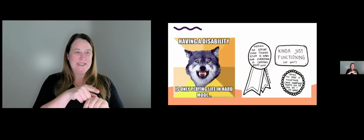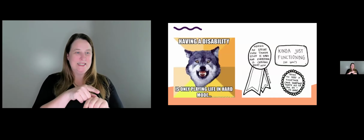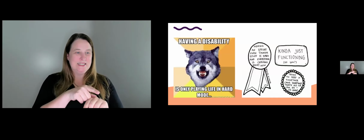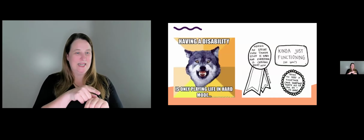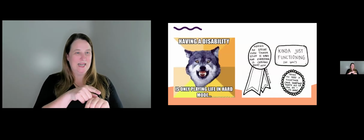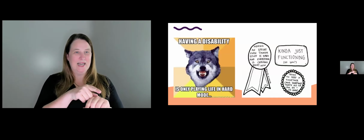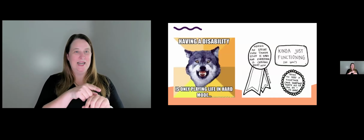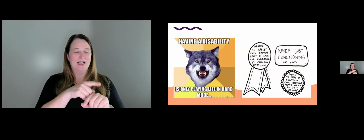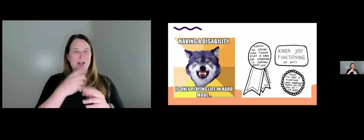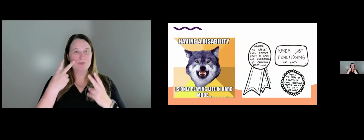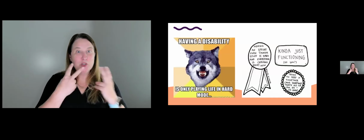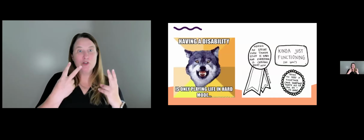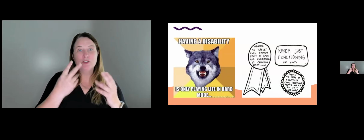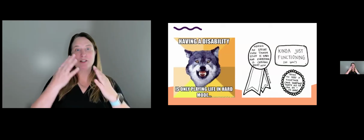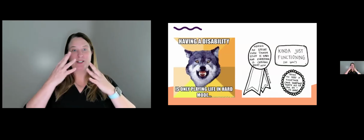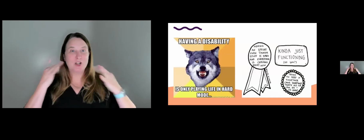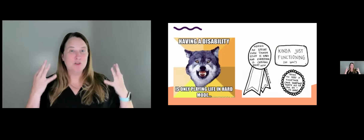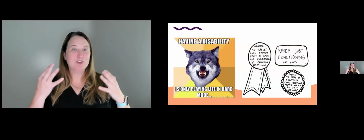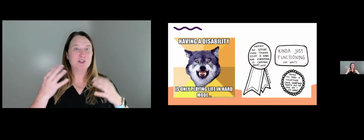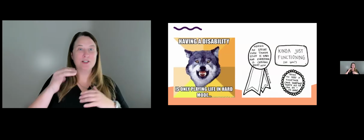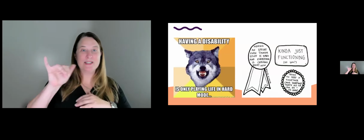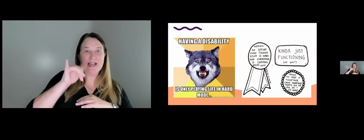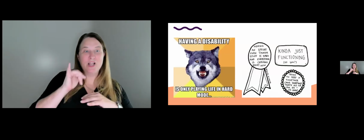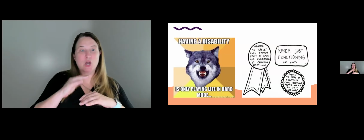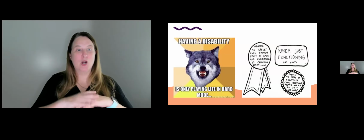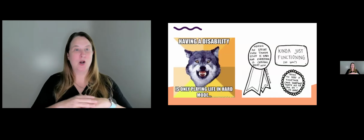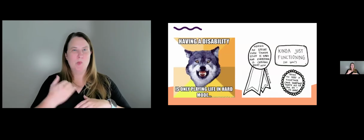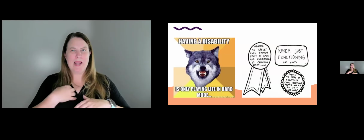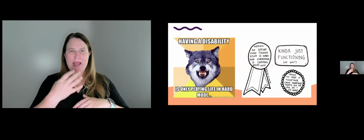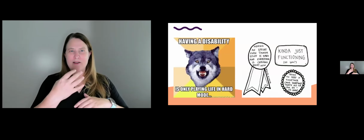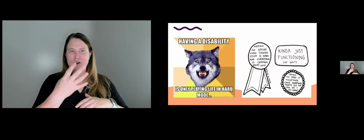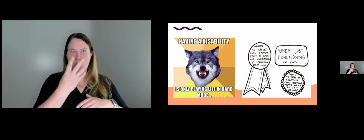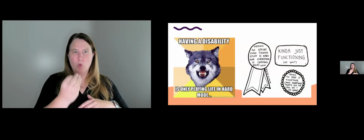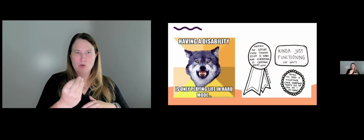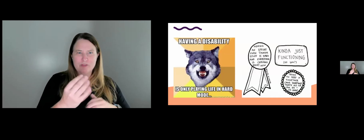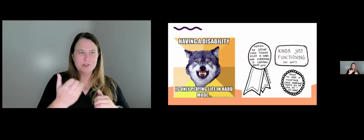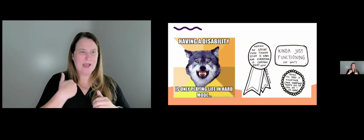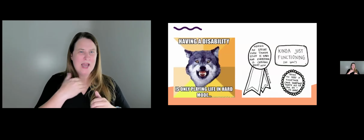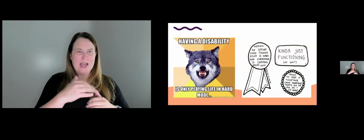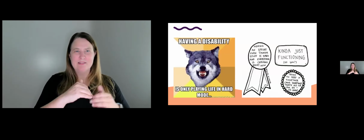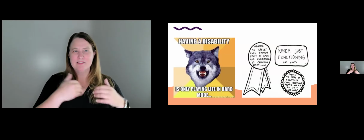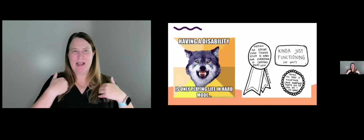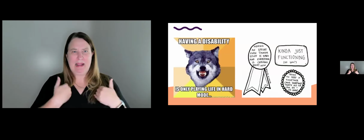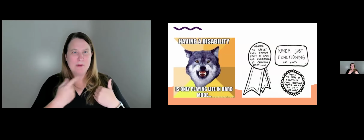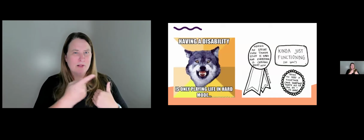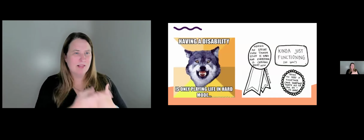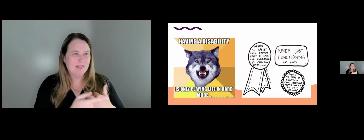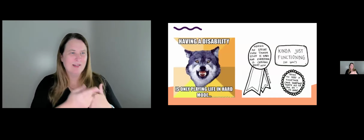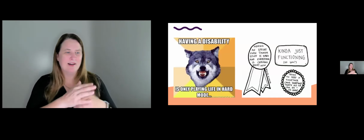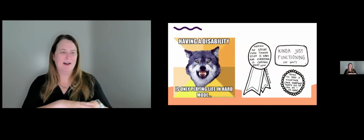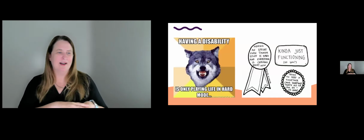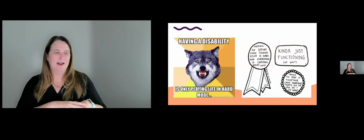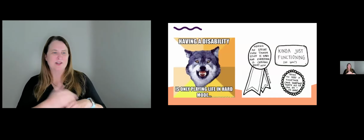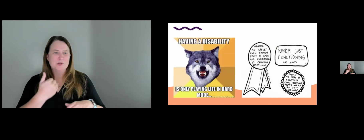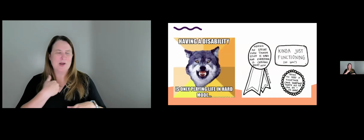it's not dry. It's very visual. It's colorful, yellow. We have a